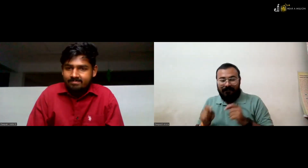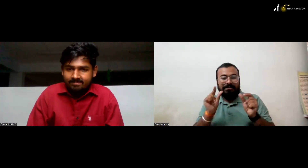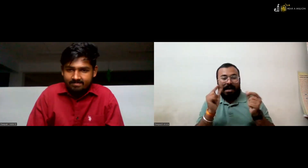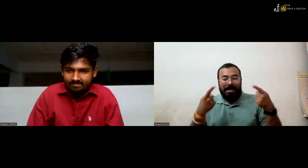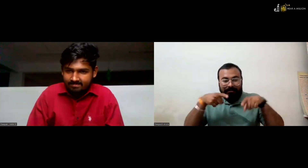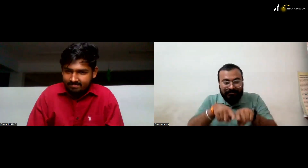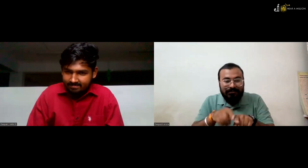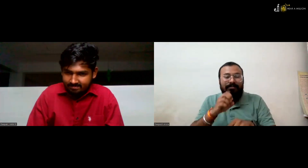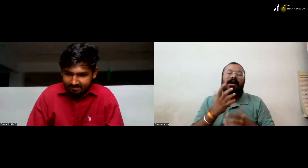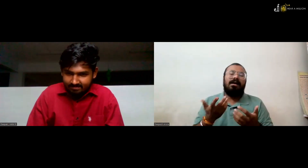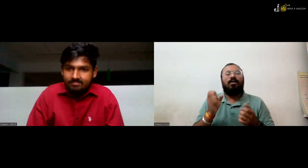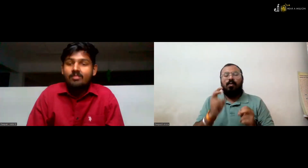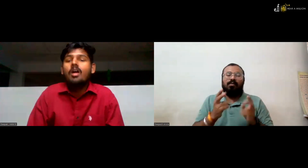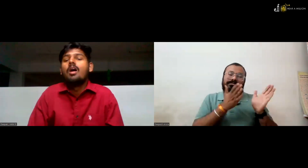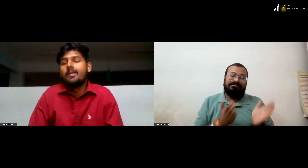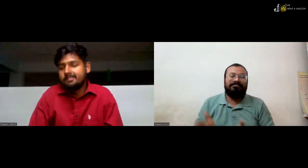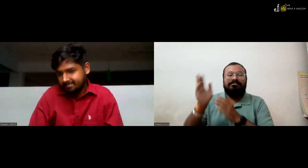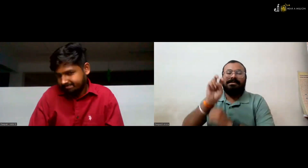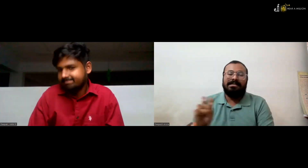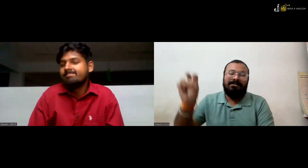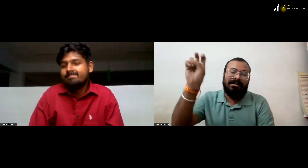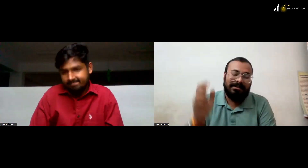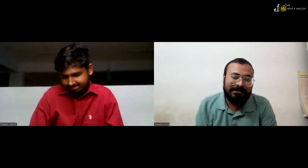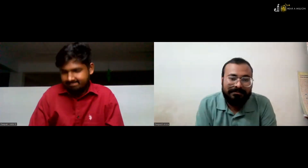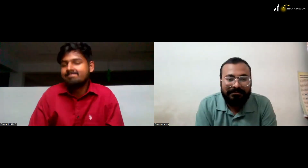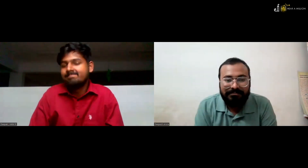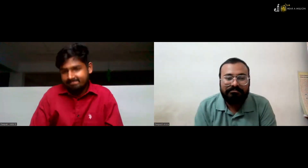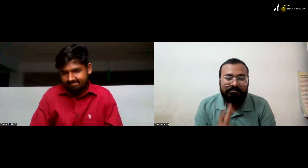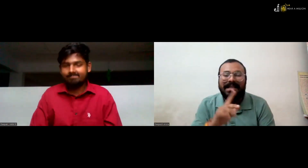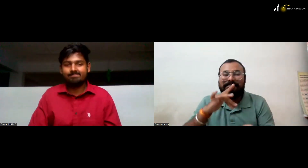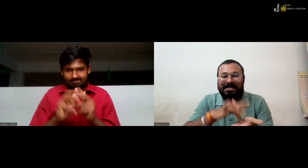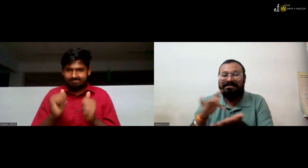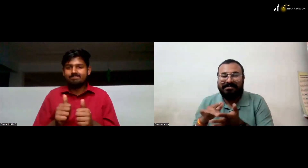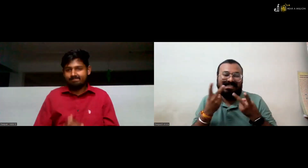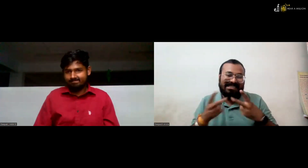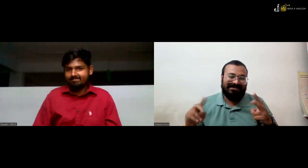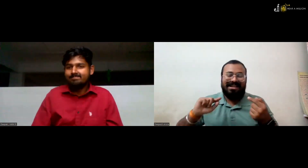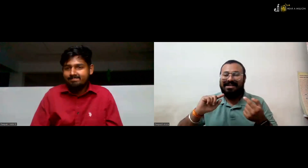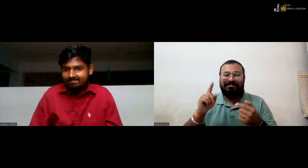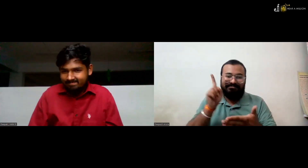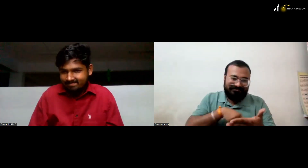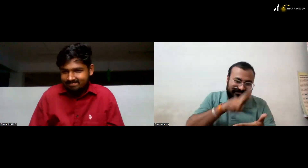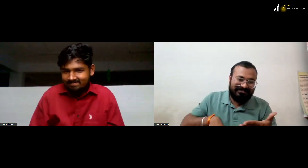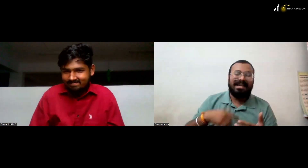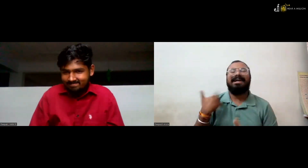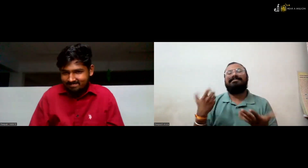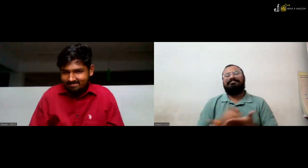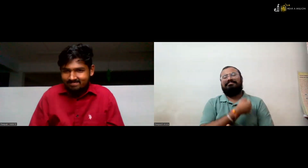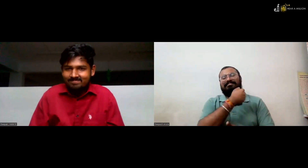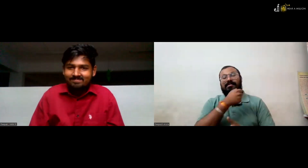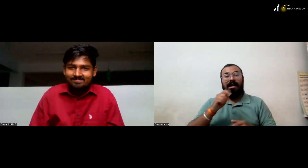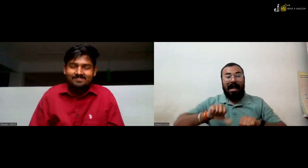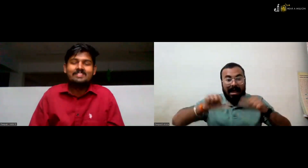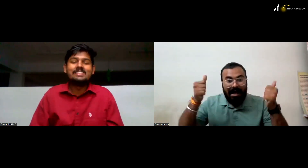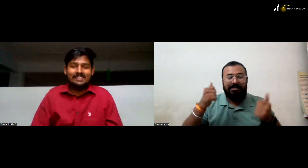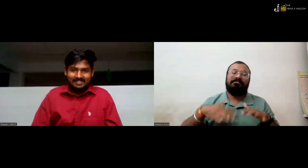difficult task to maintain the time gaps, or just come at a common point where we can